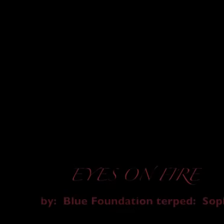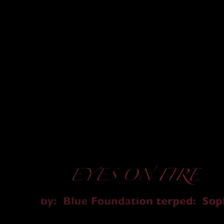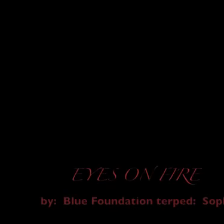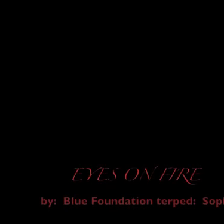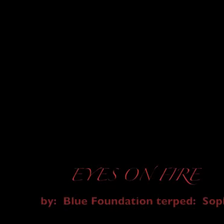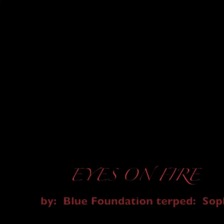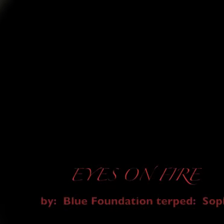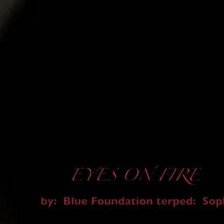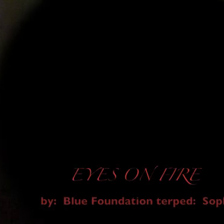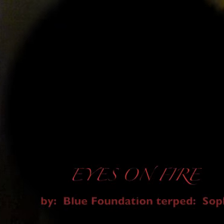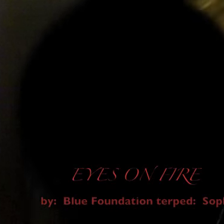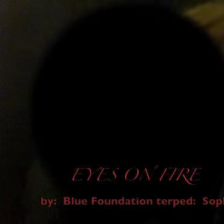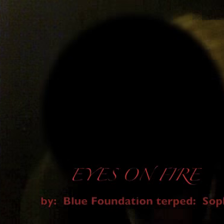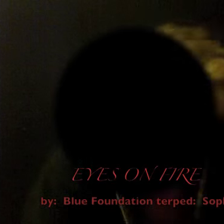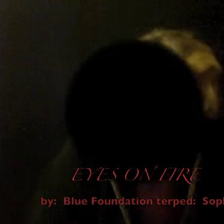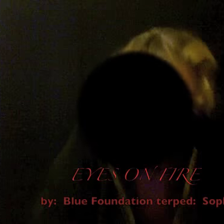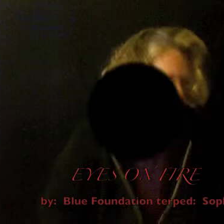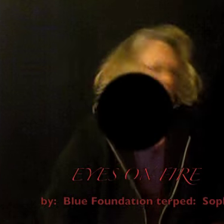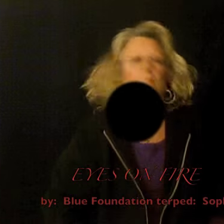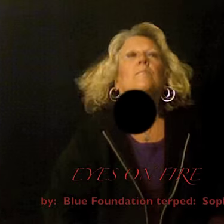Oh